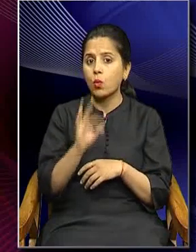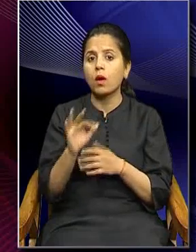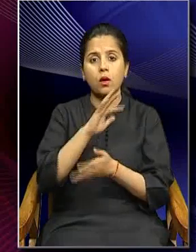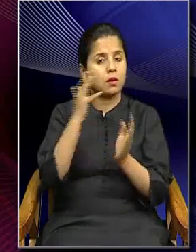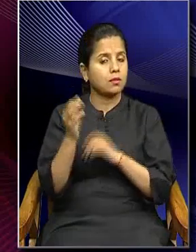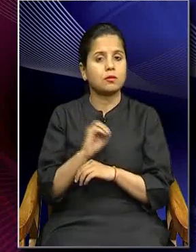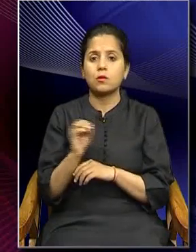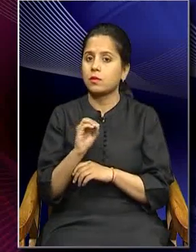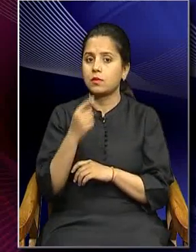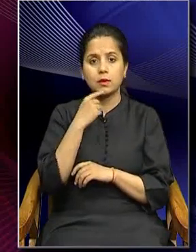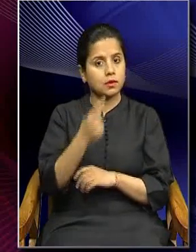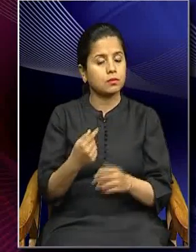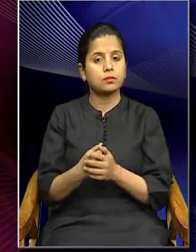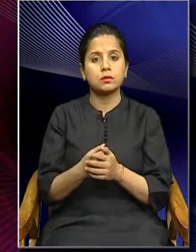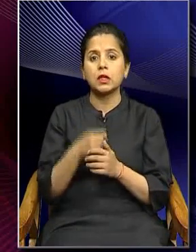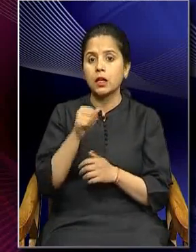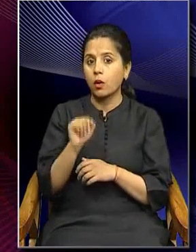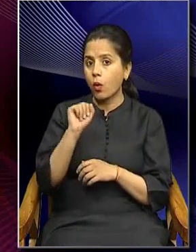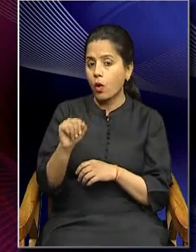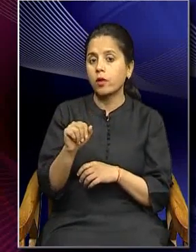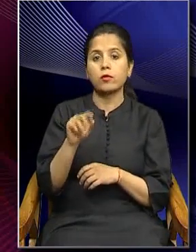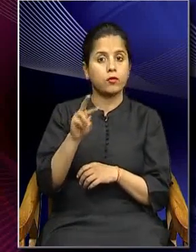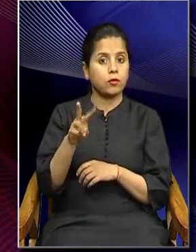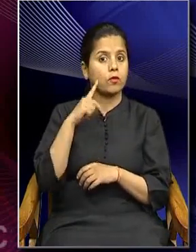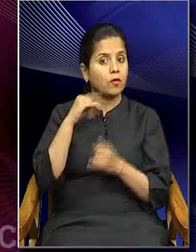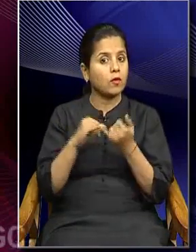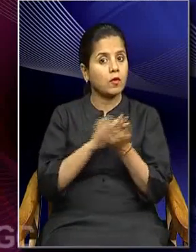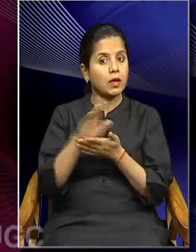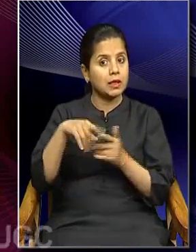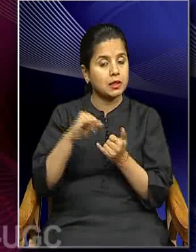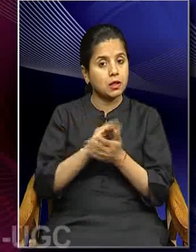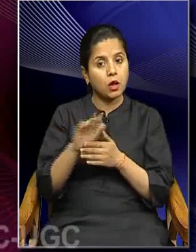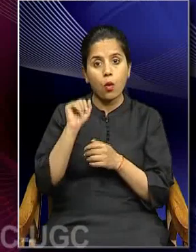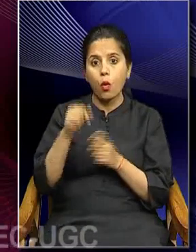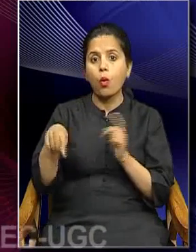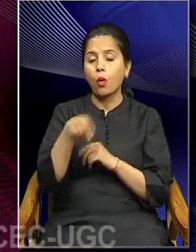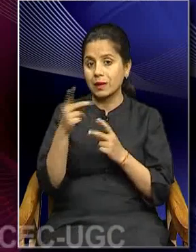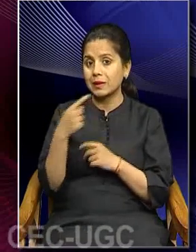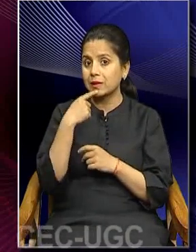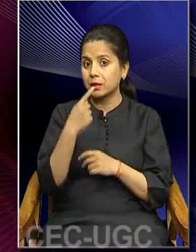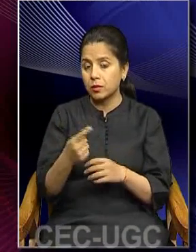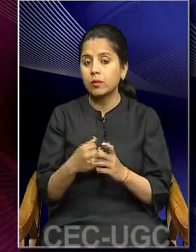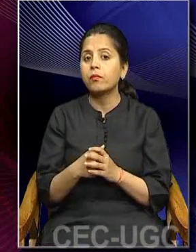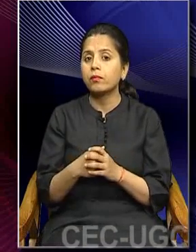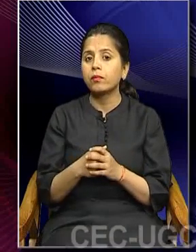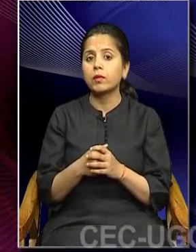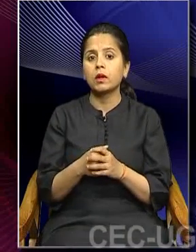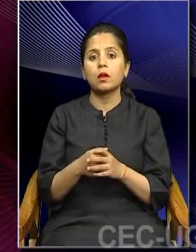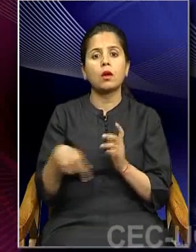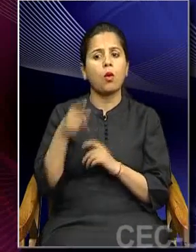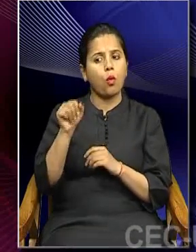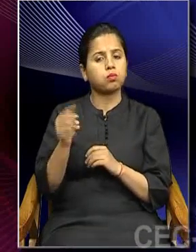universal. The Vaiśeṣikas give this condition to uphold